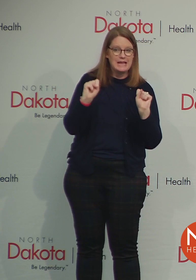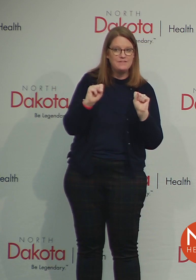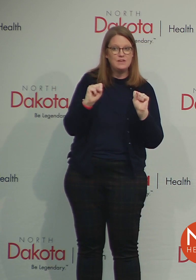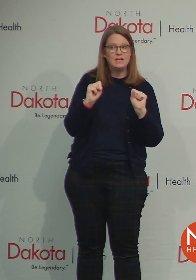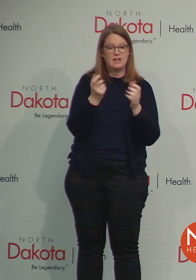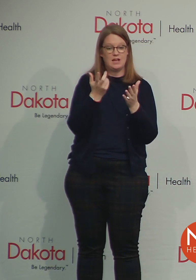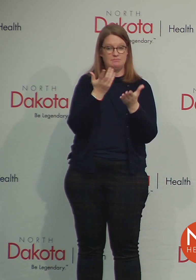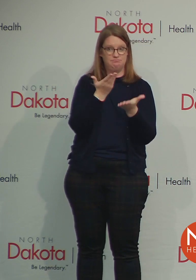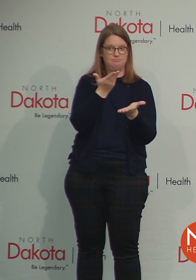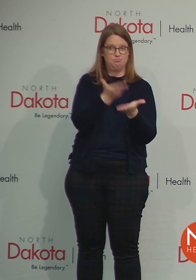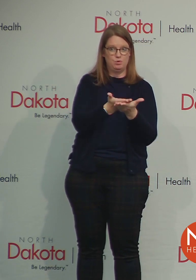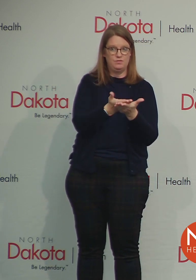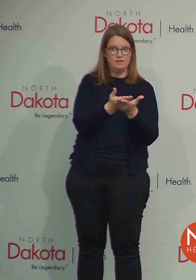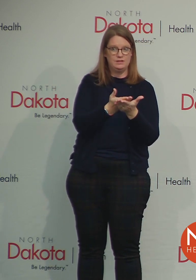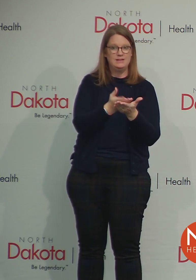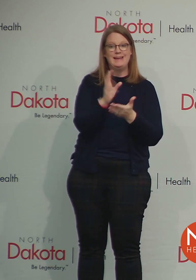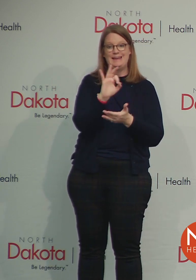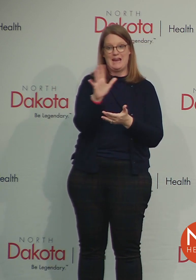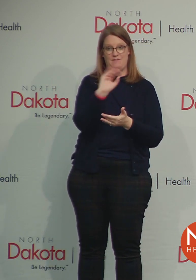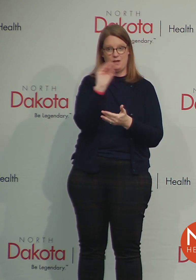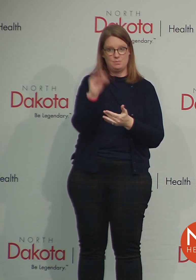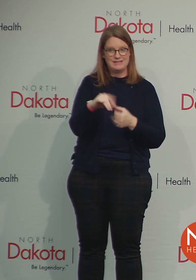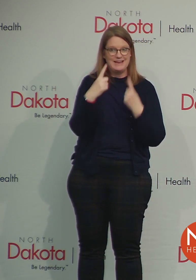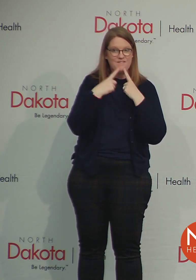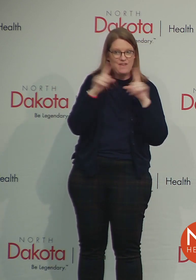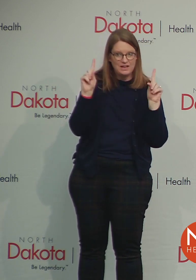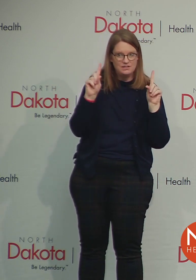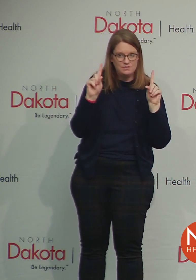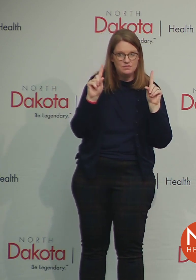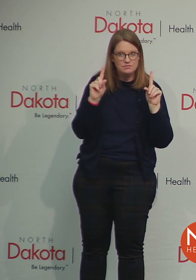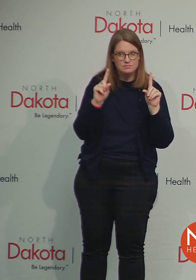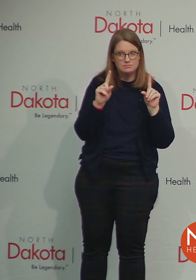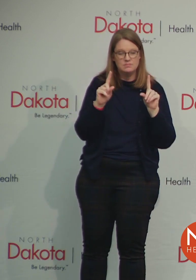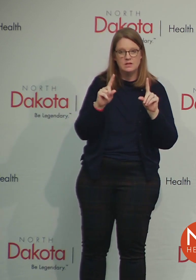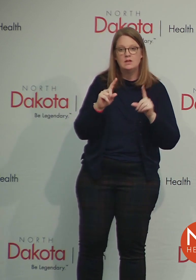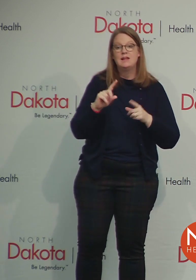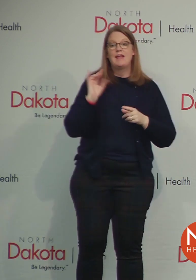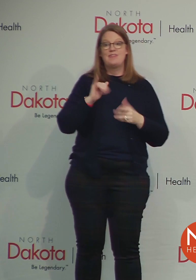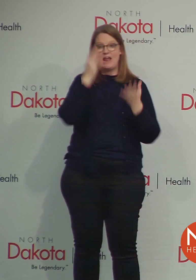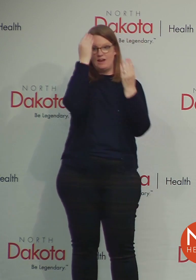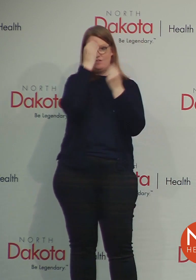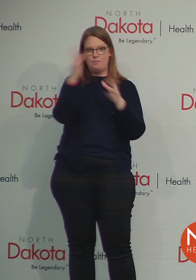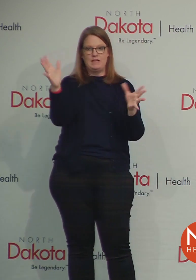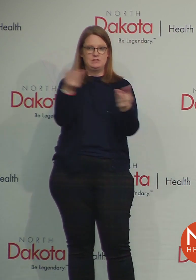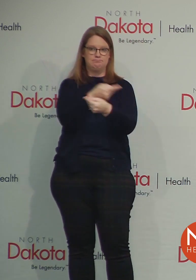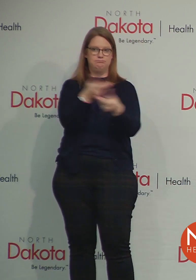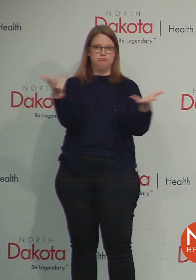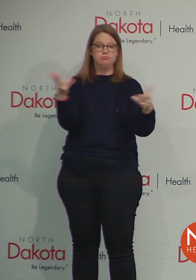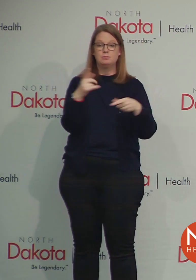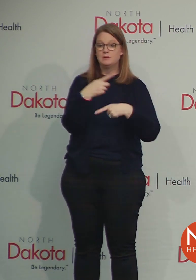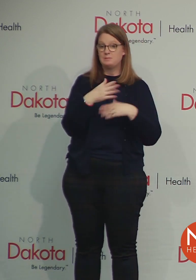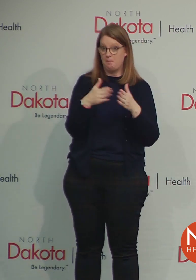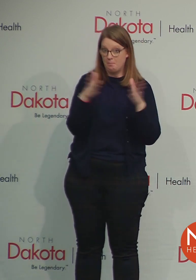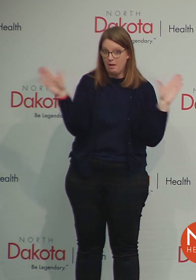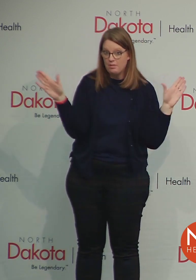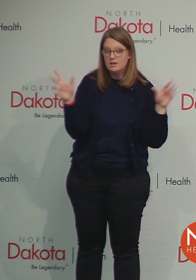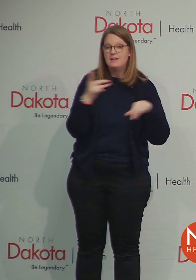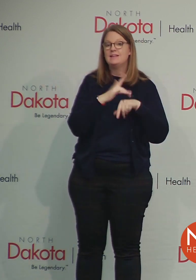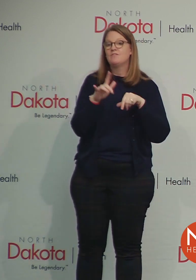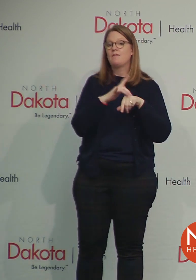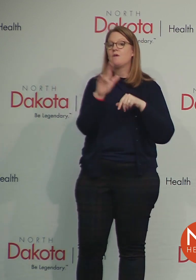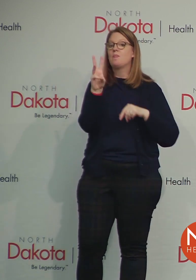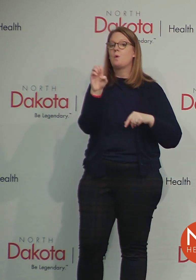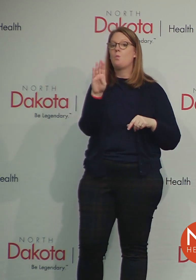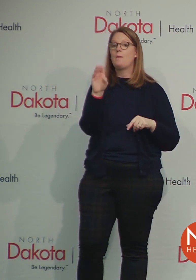efficacy data at 95%. And that information was made public a couple days ago and is available on their